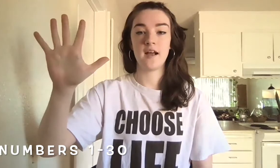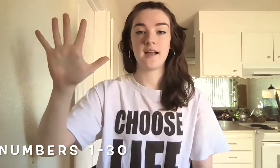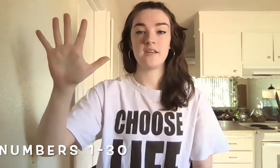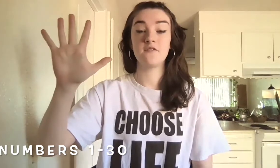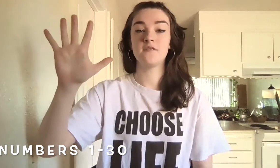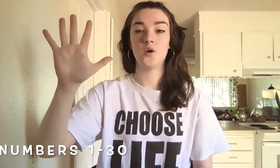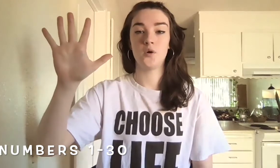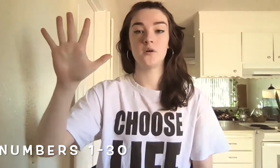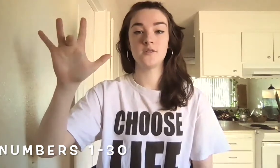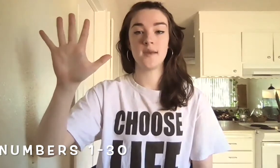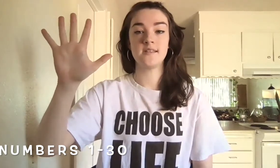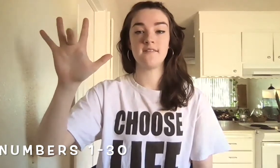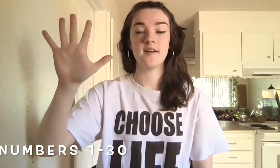25 or 25,